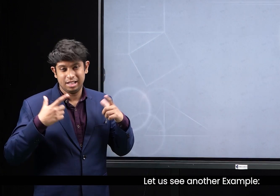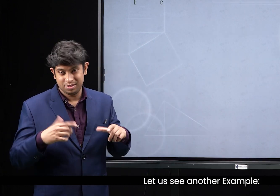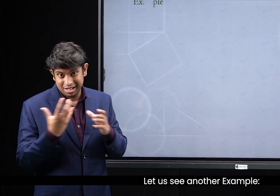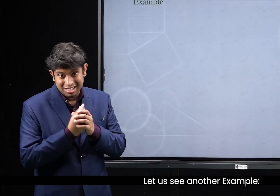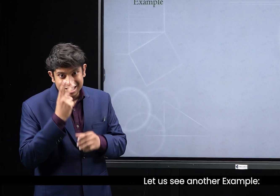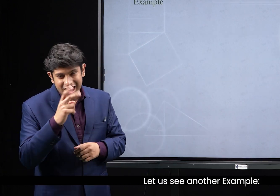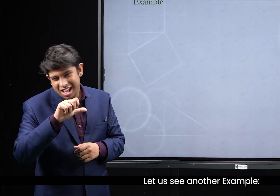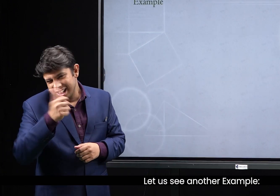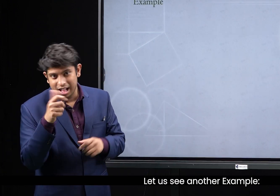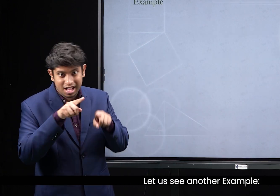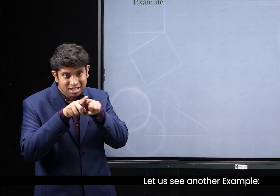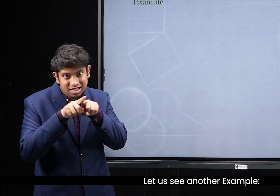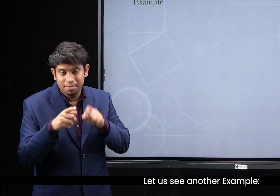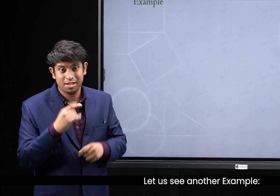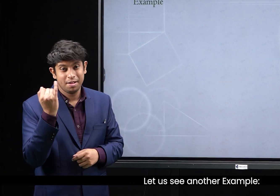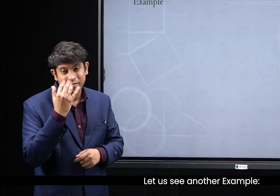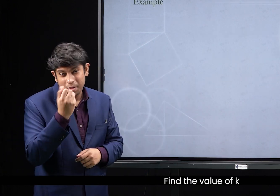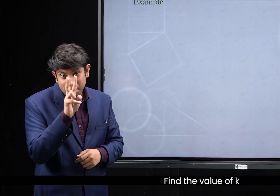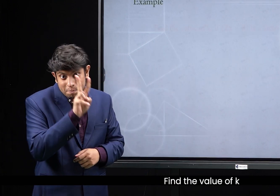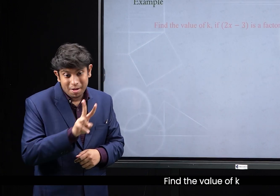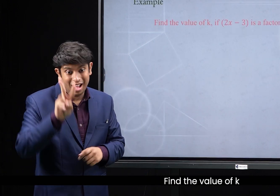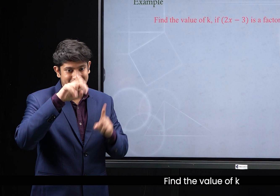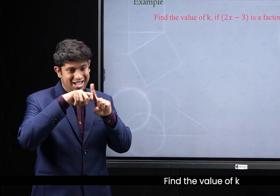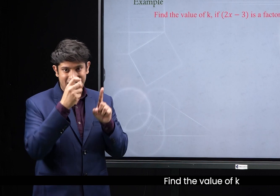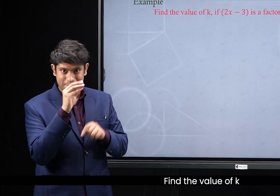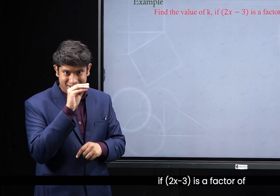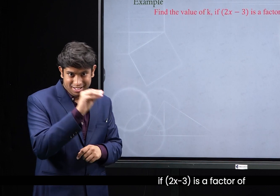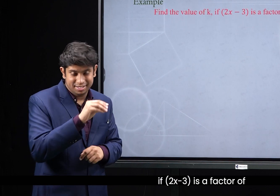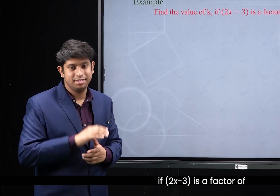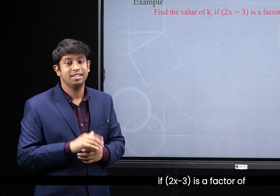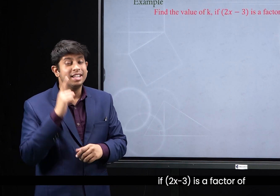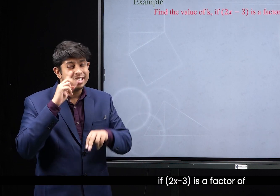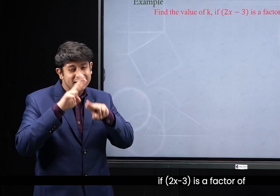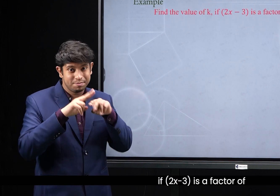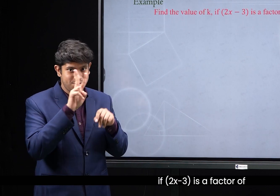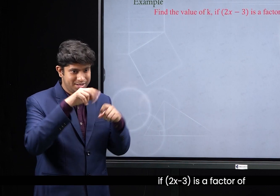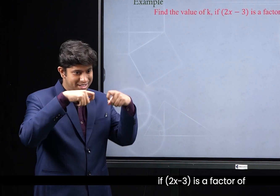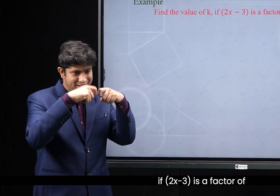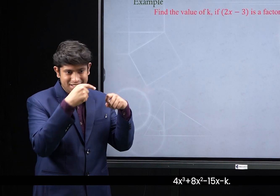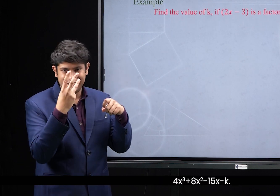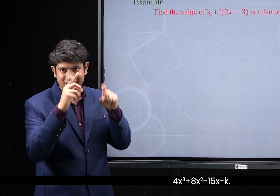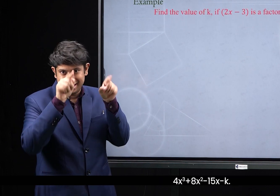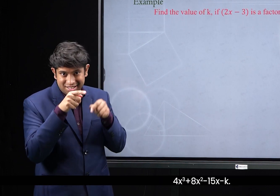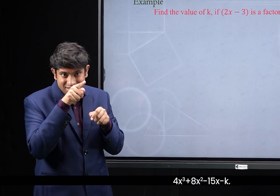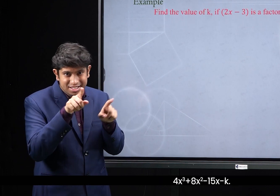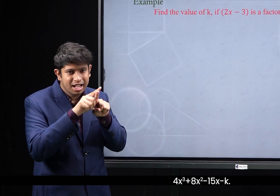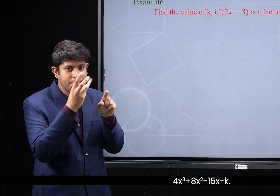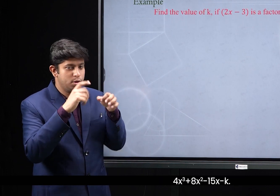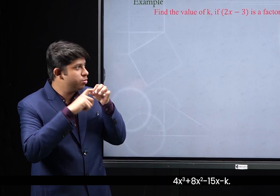Let us see another example. Find the value of k if 2x minus 3 is a factor of 4x cube plus 8x square